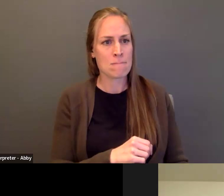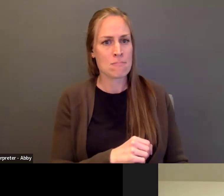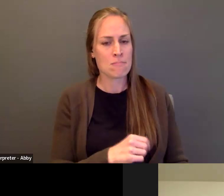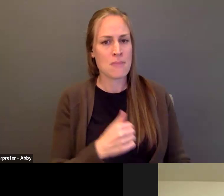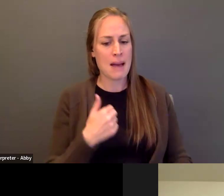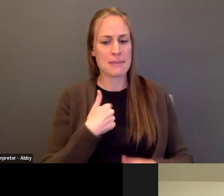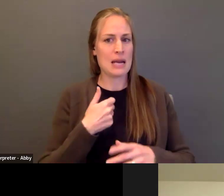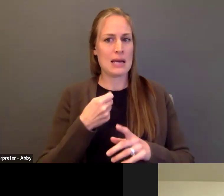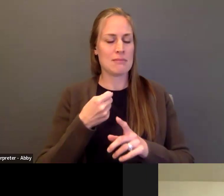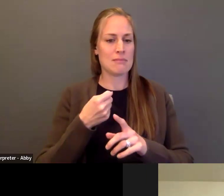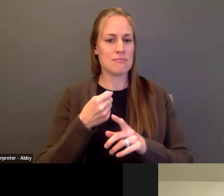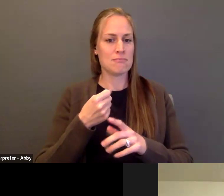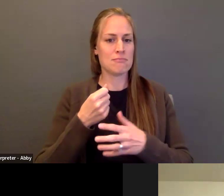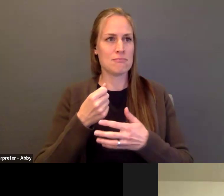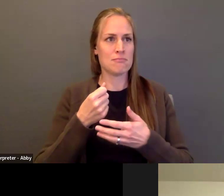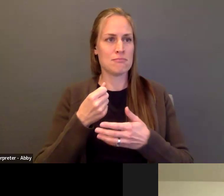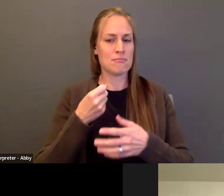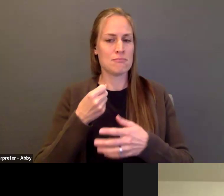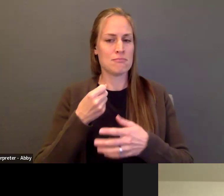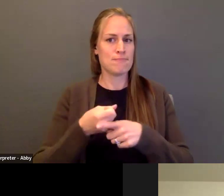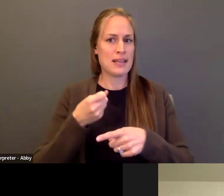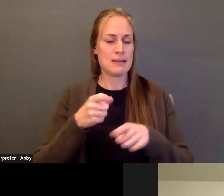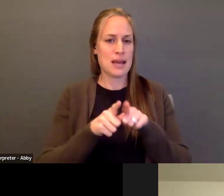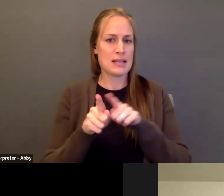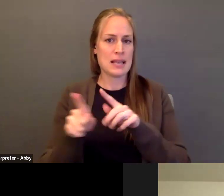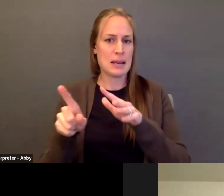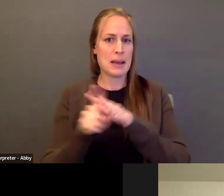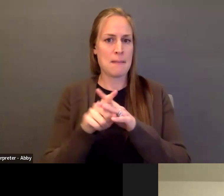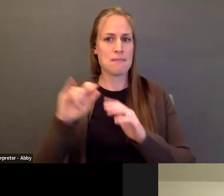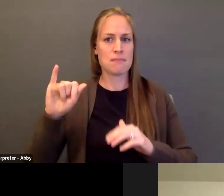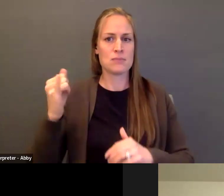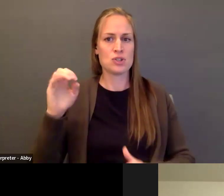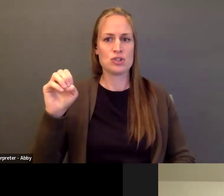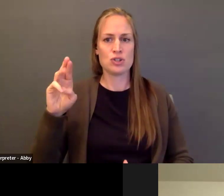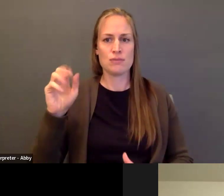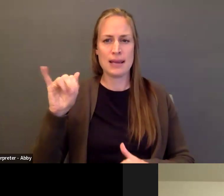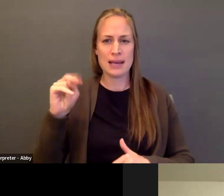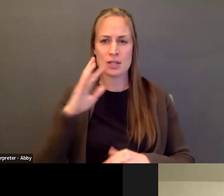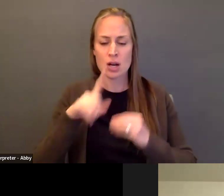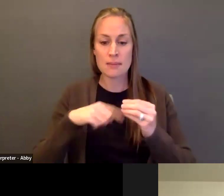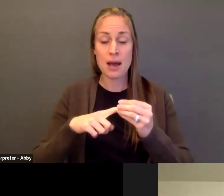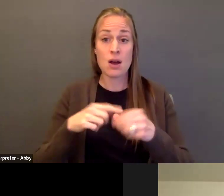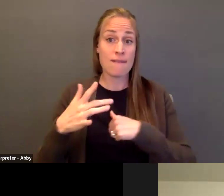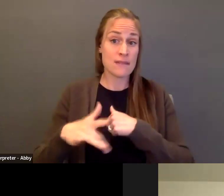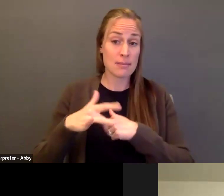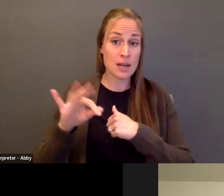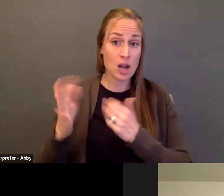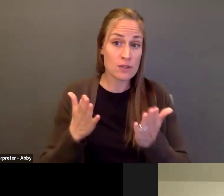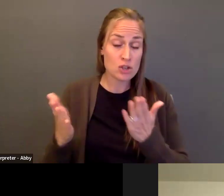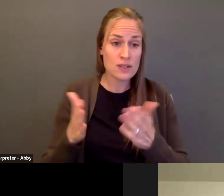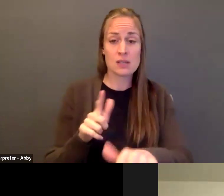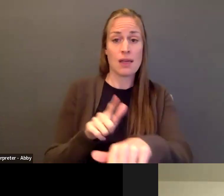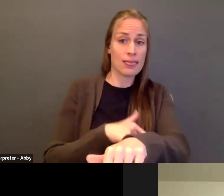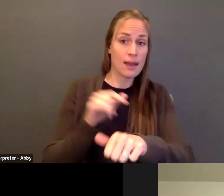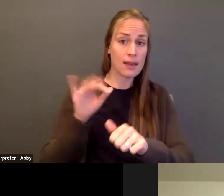the availability of services as well as the length of time of services and the fact that you get declined for services. It